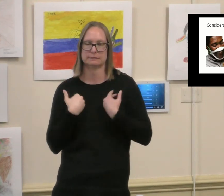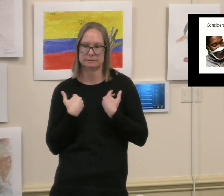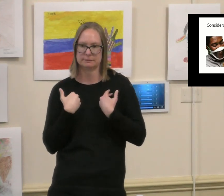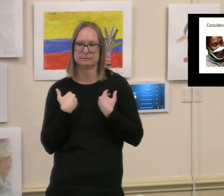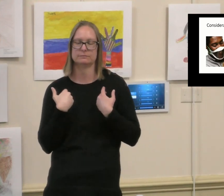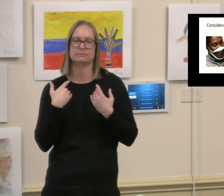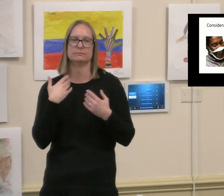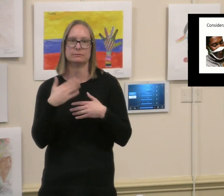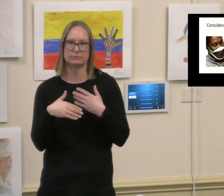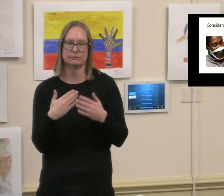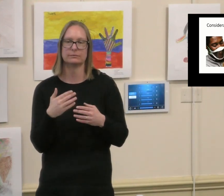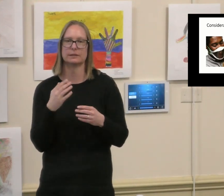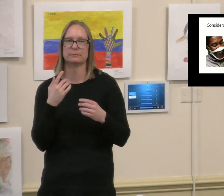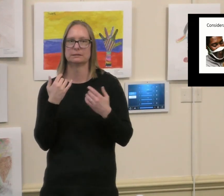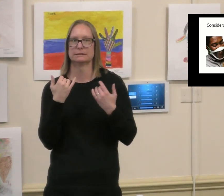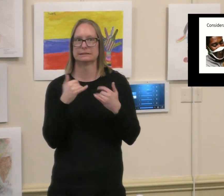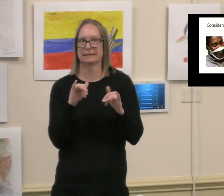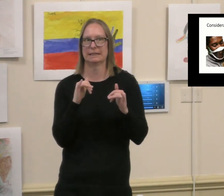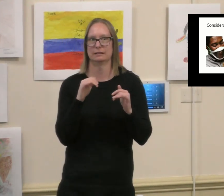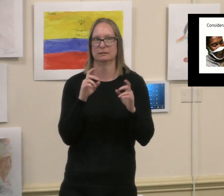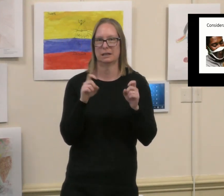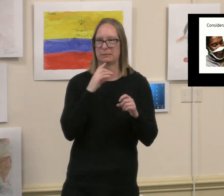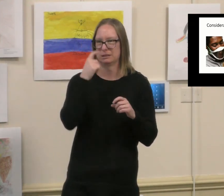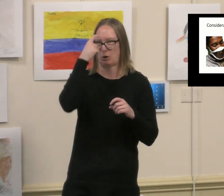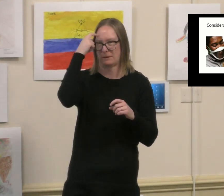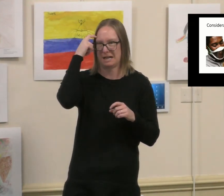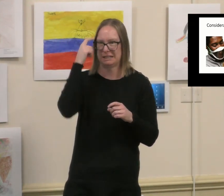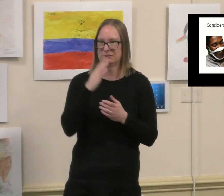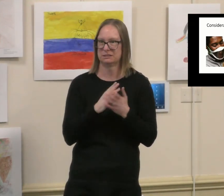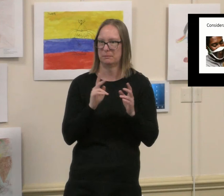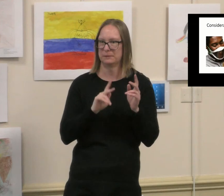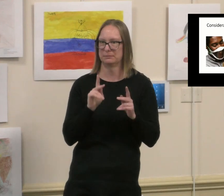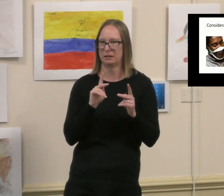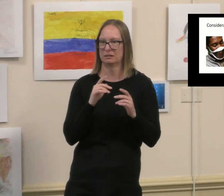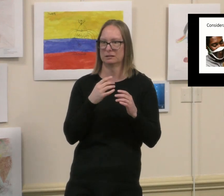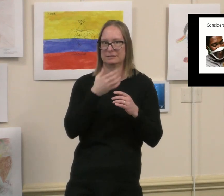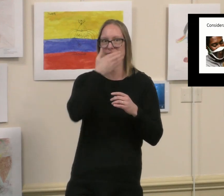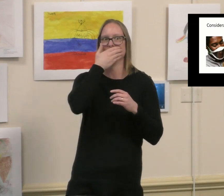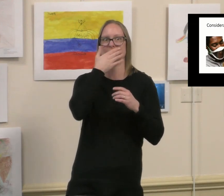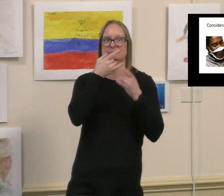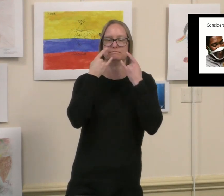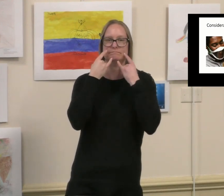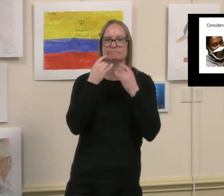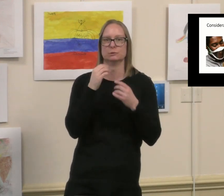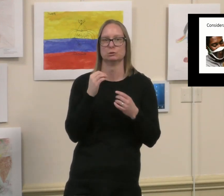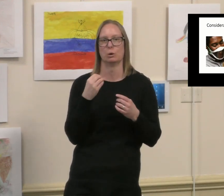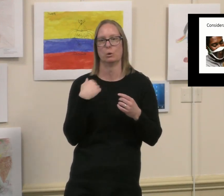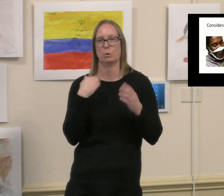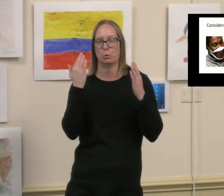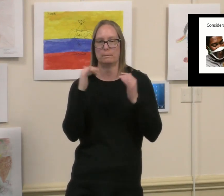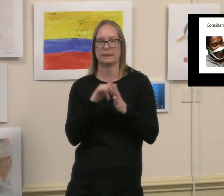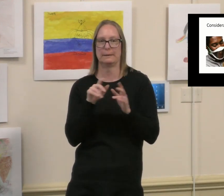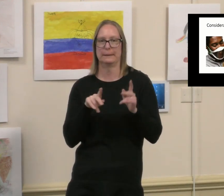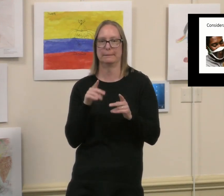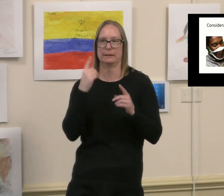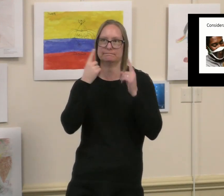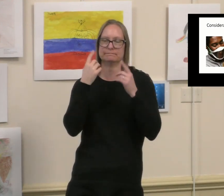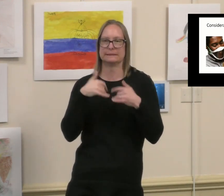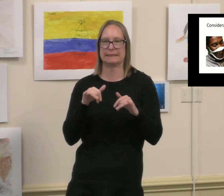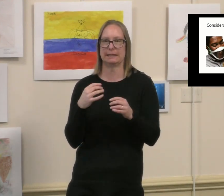Now we do have clear masks and other things, but it's still traumatic for a lot of people when they're experiencing